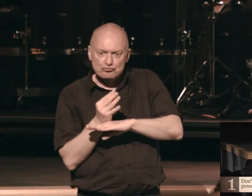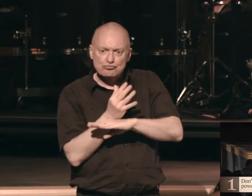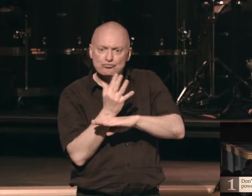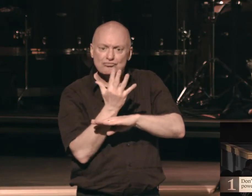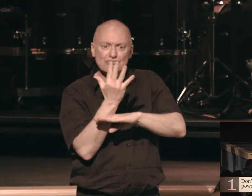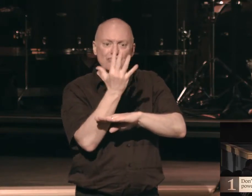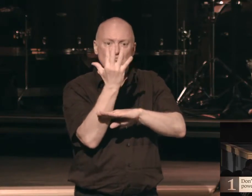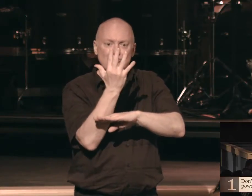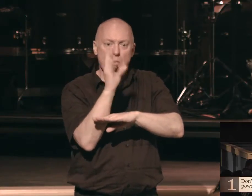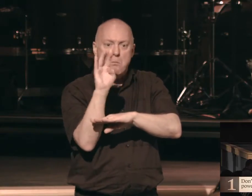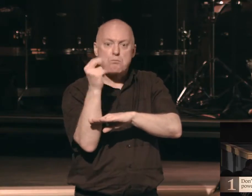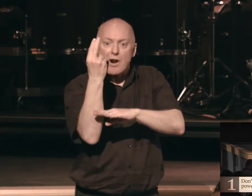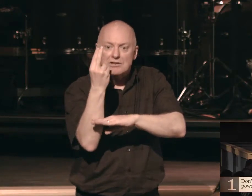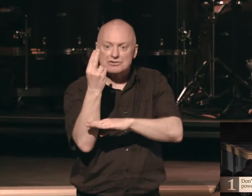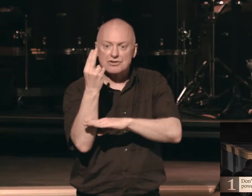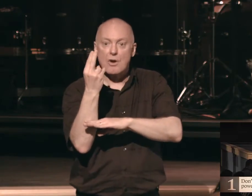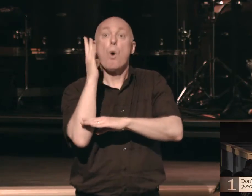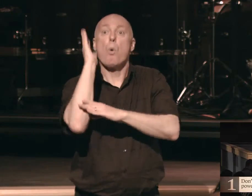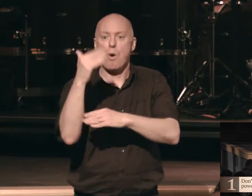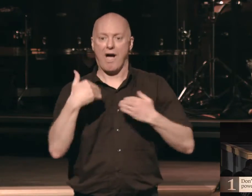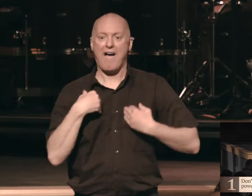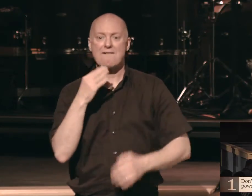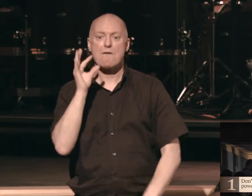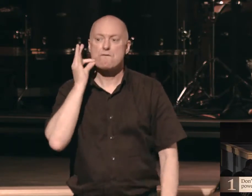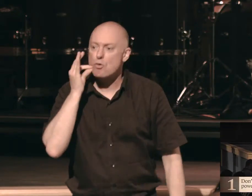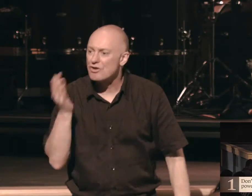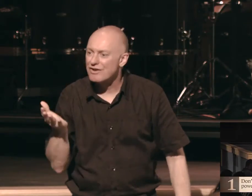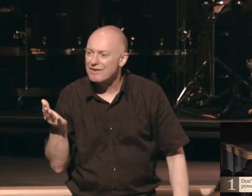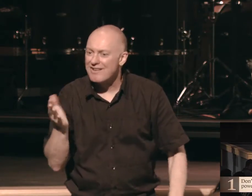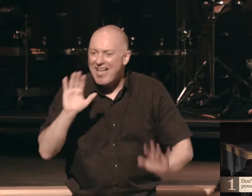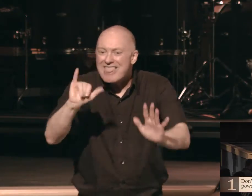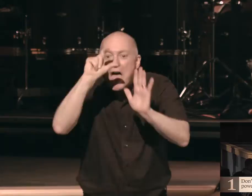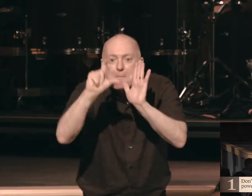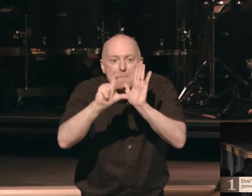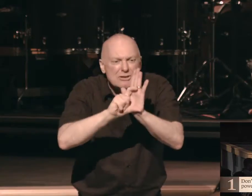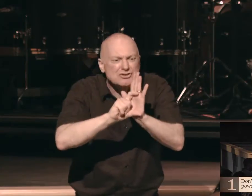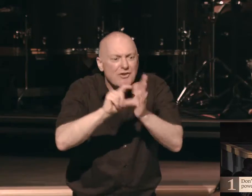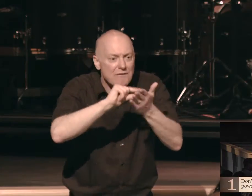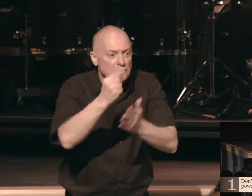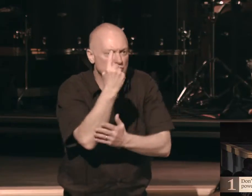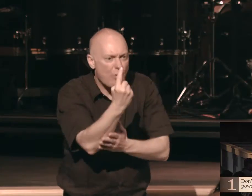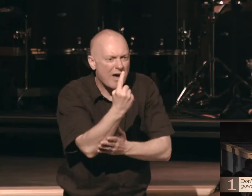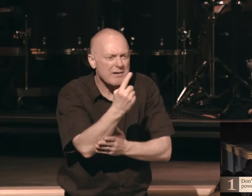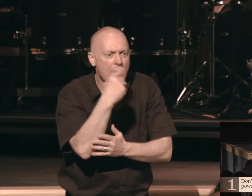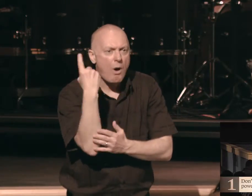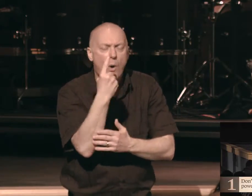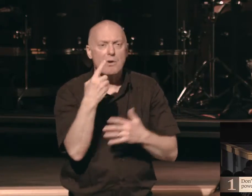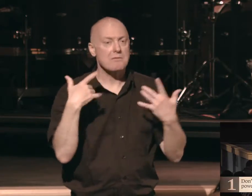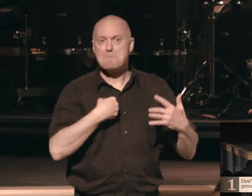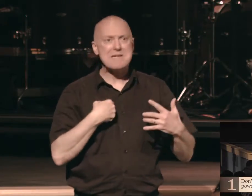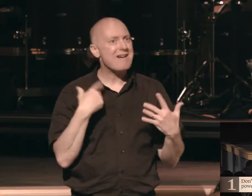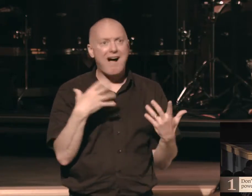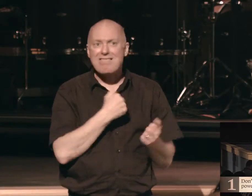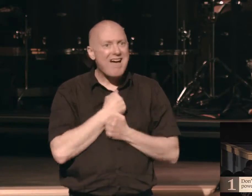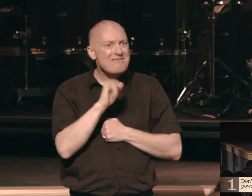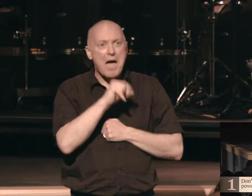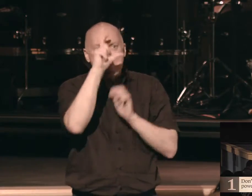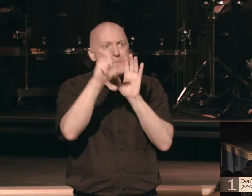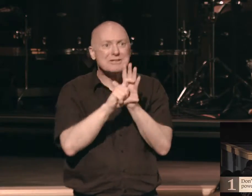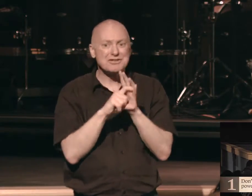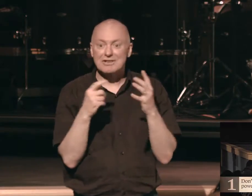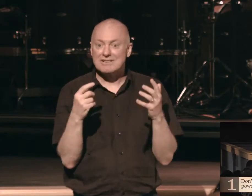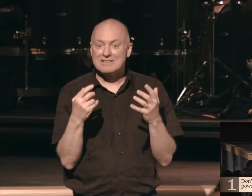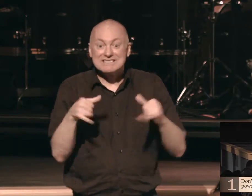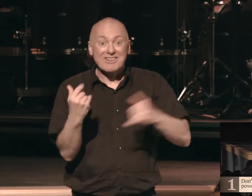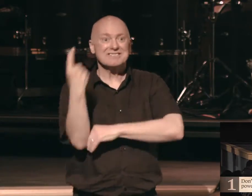Jesse, and a branch from his roots shall bear fruit. The imagery of verse 1 has always captured me. It